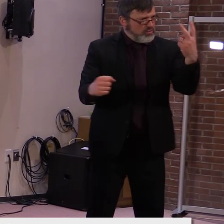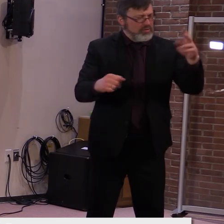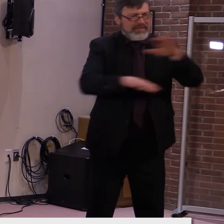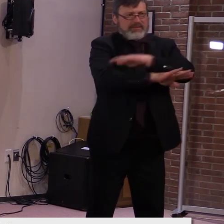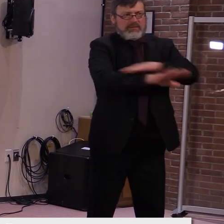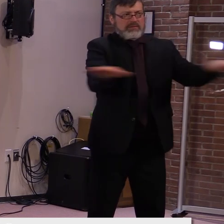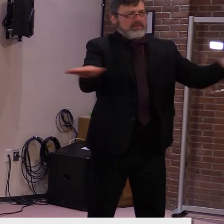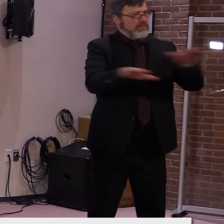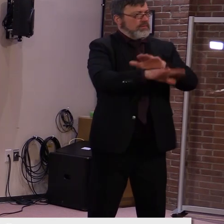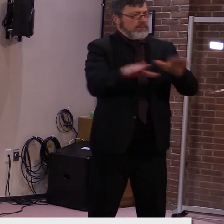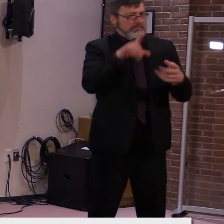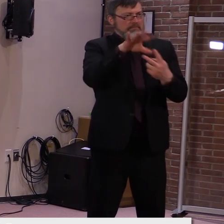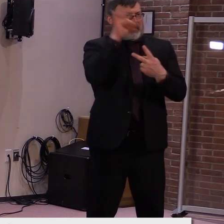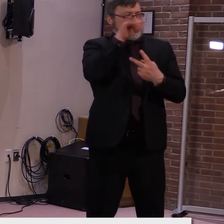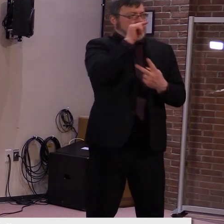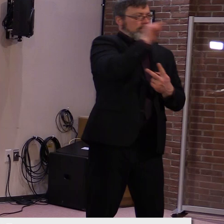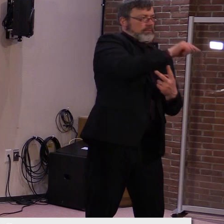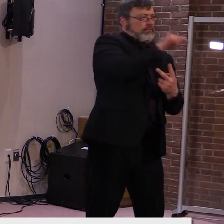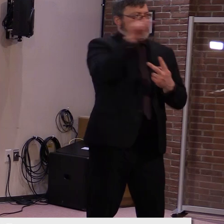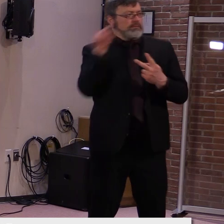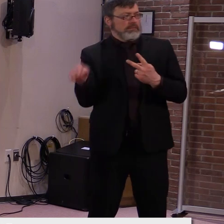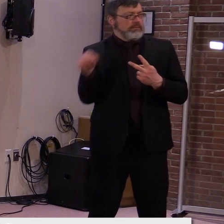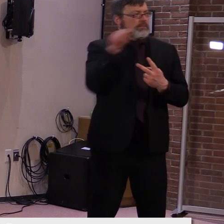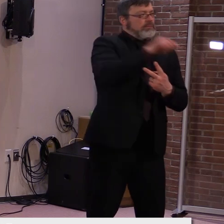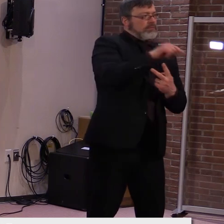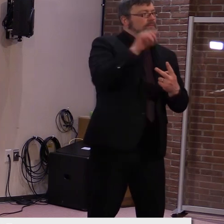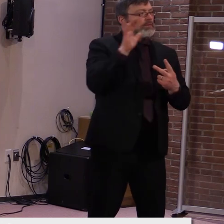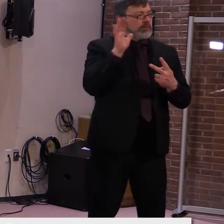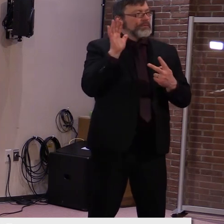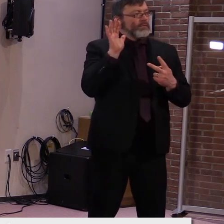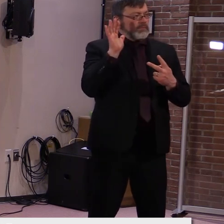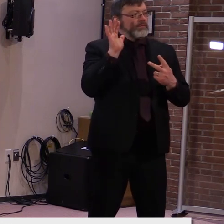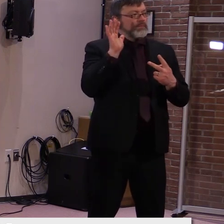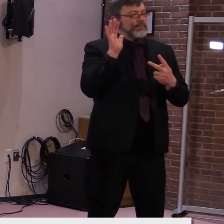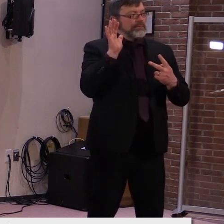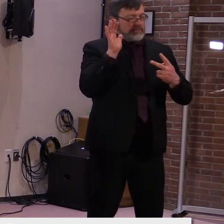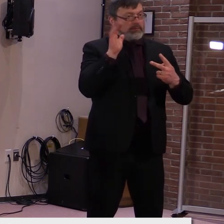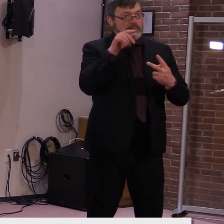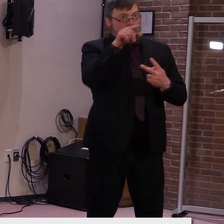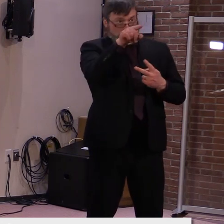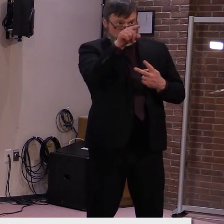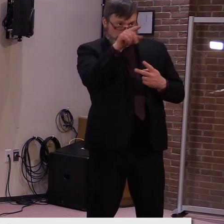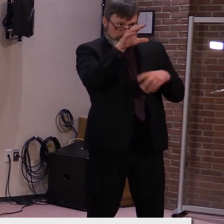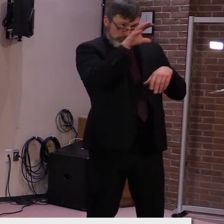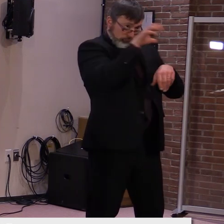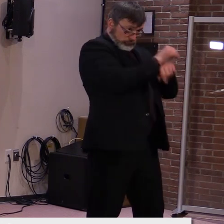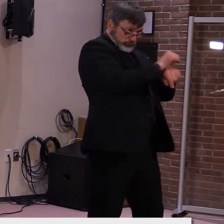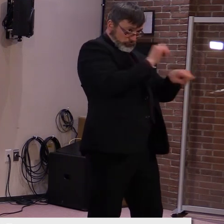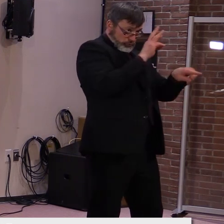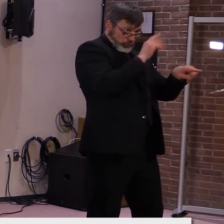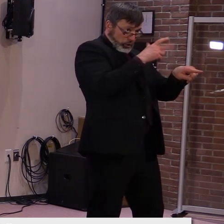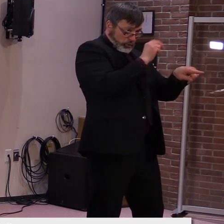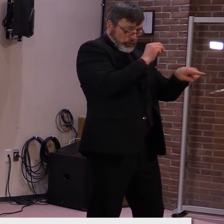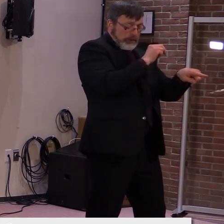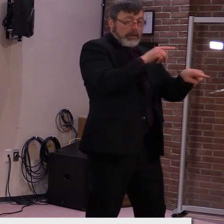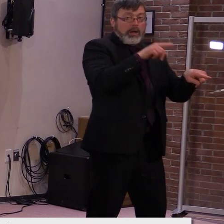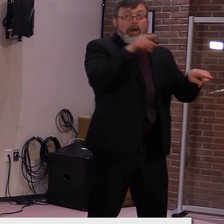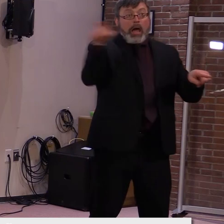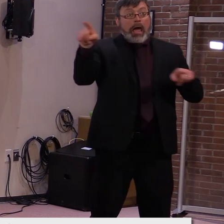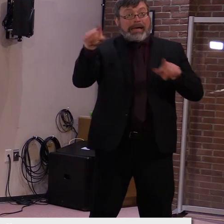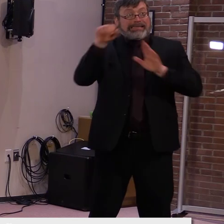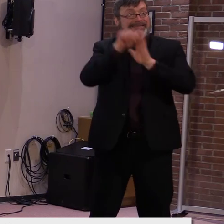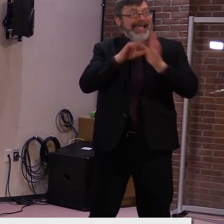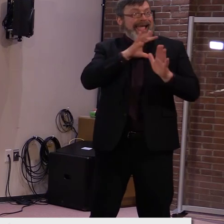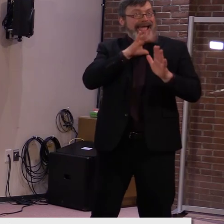through the VDH registration system. As you may know, previously you went to your hospital, but in the